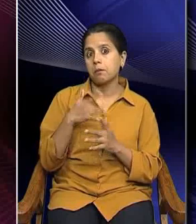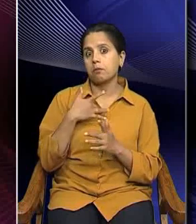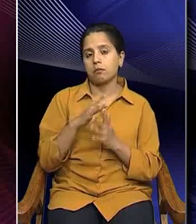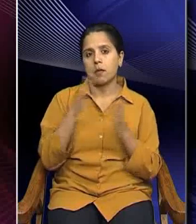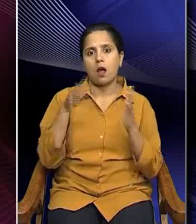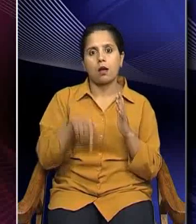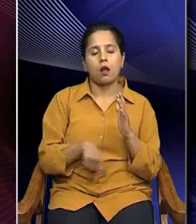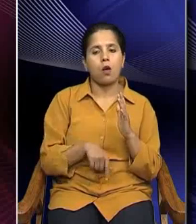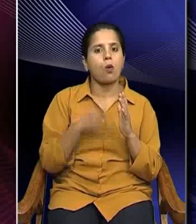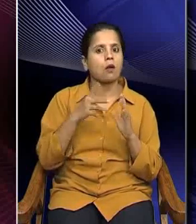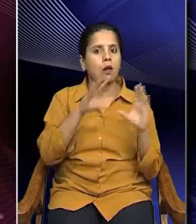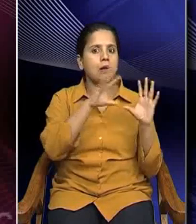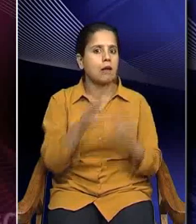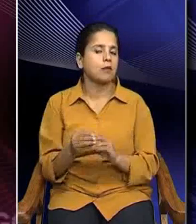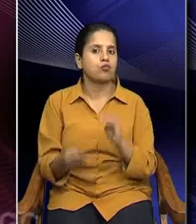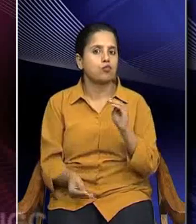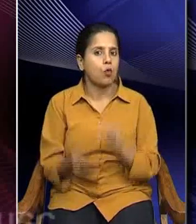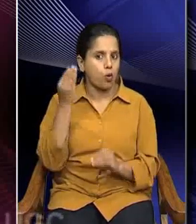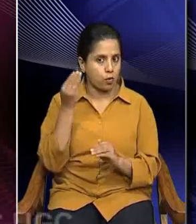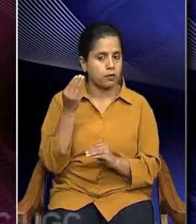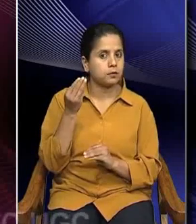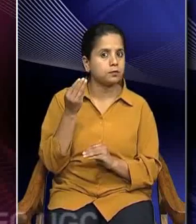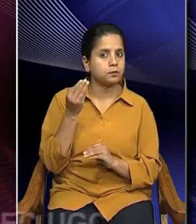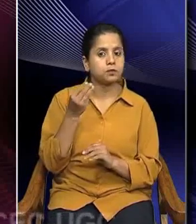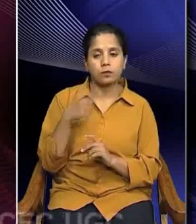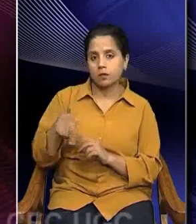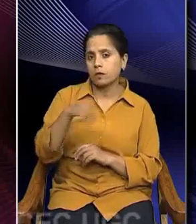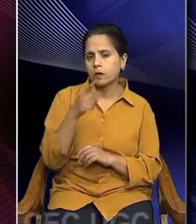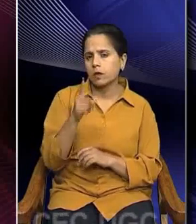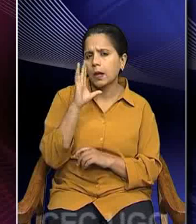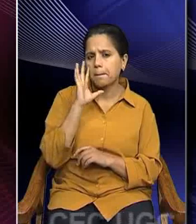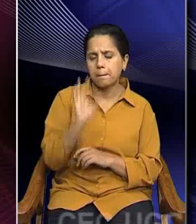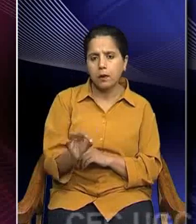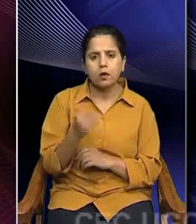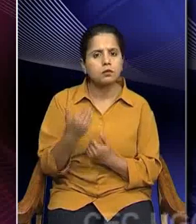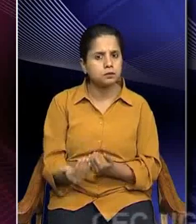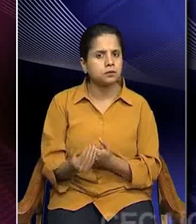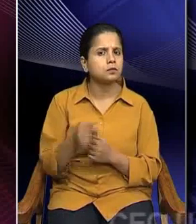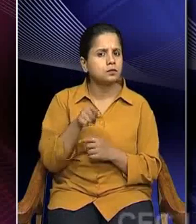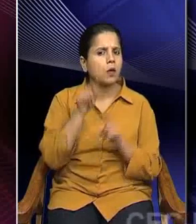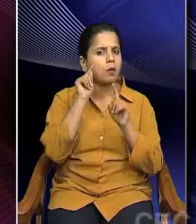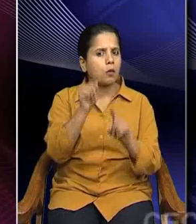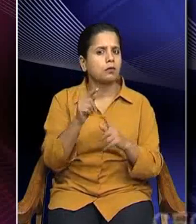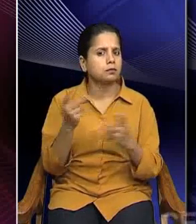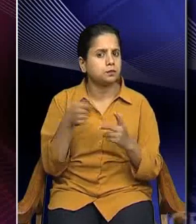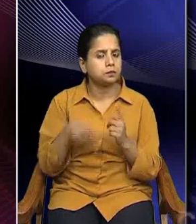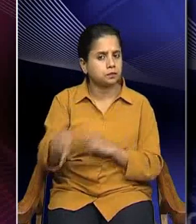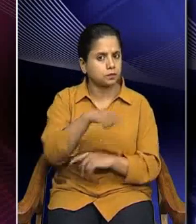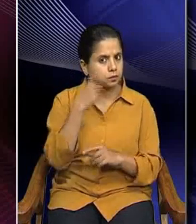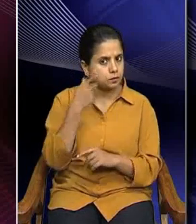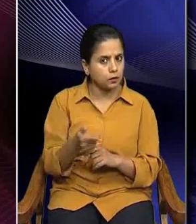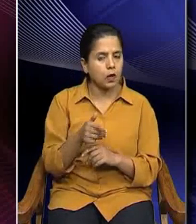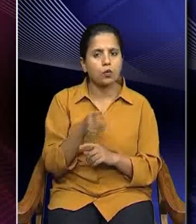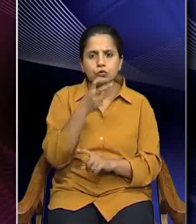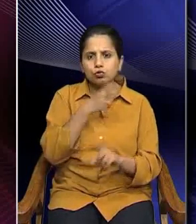drop in the fertility levels. And one of the important contributing factors in this important